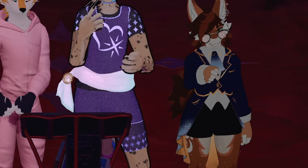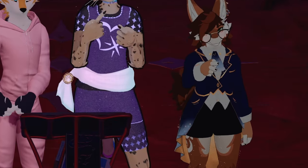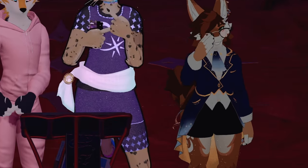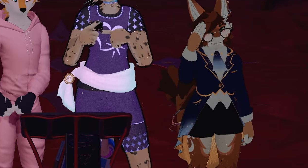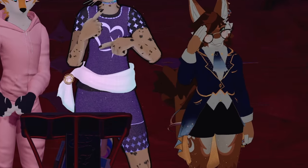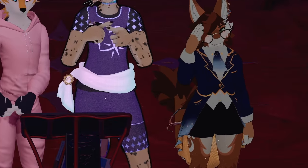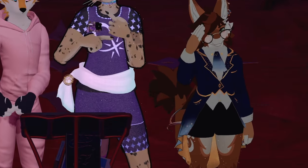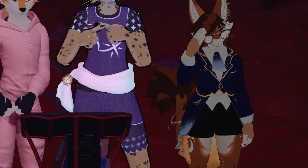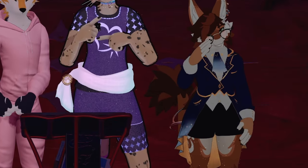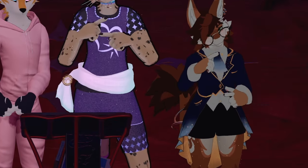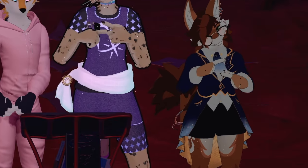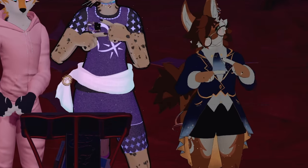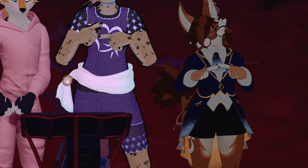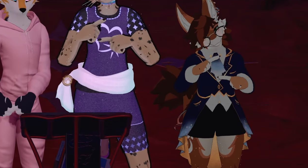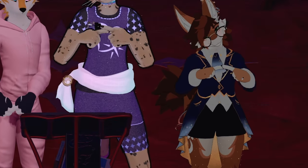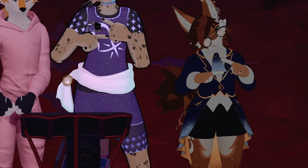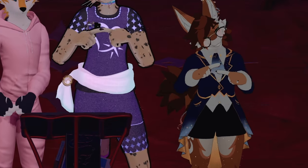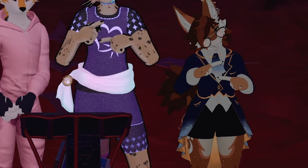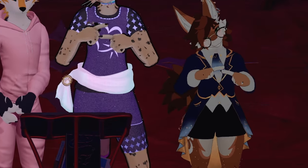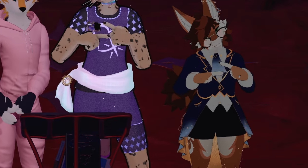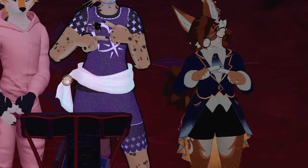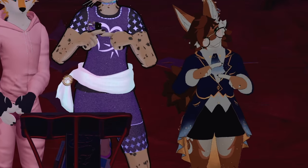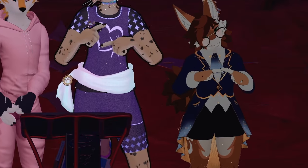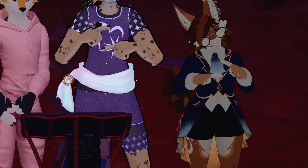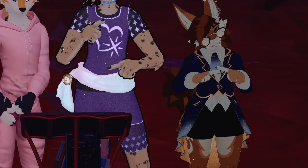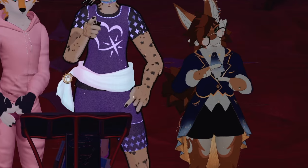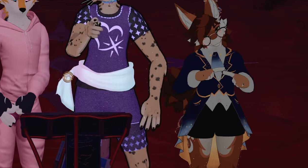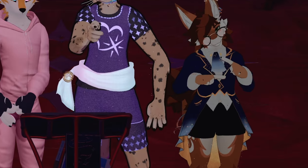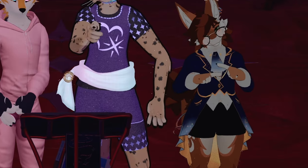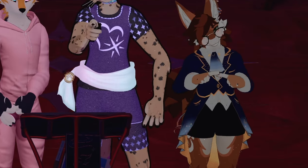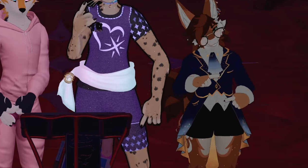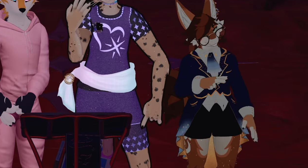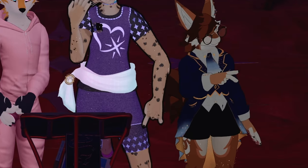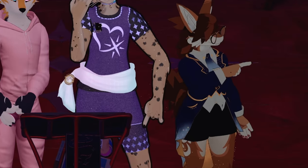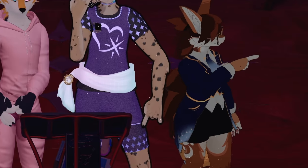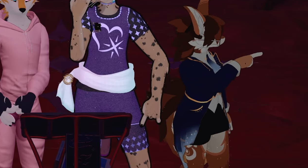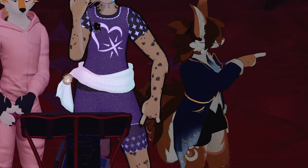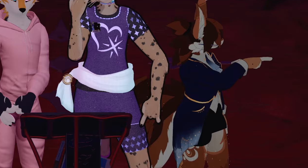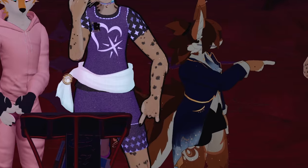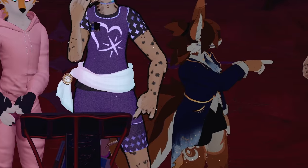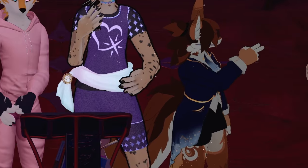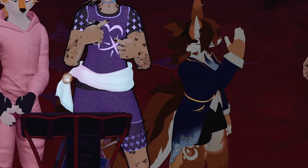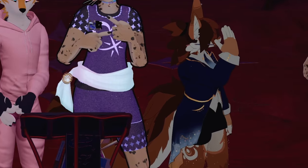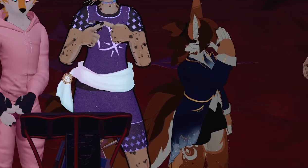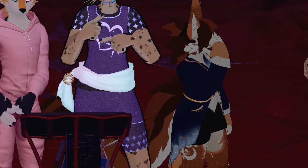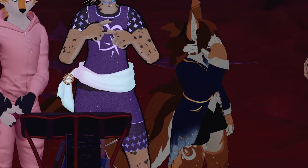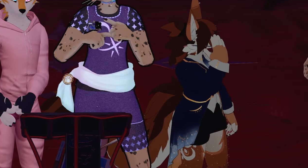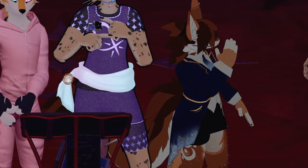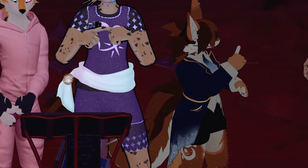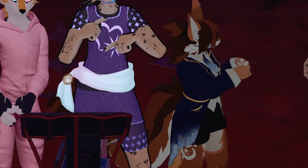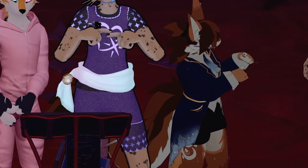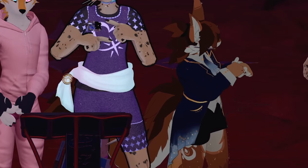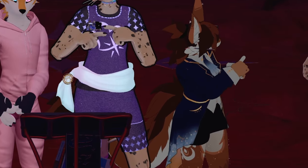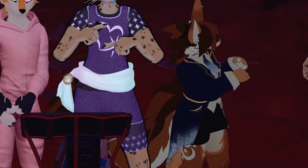So you're going to point and point at them, say you, then the sign no, and then this means